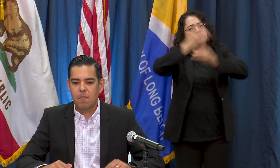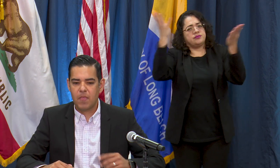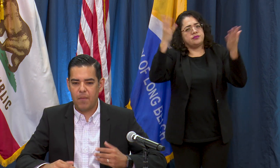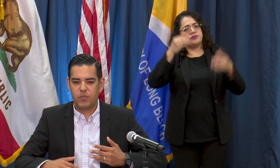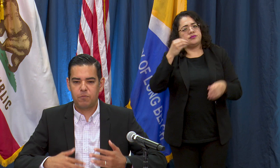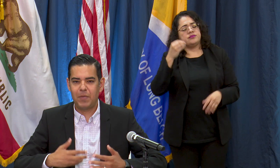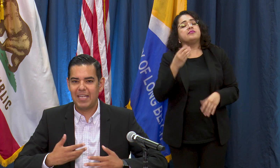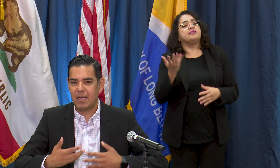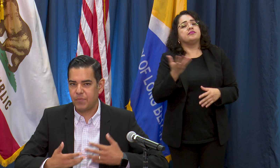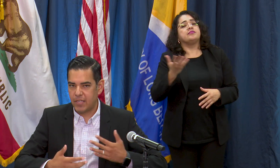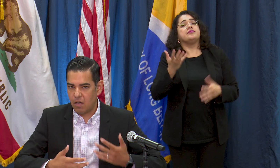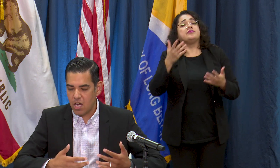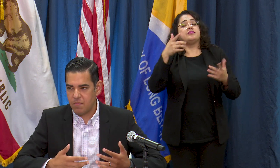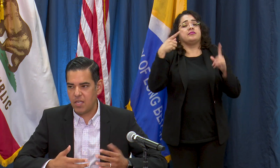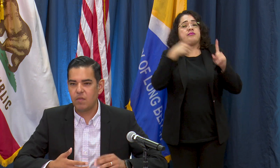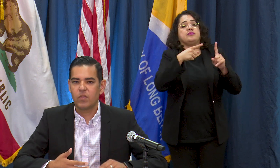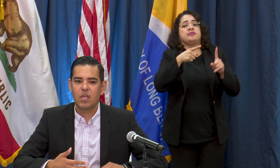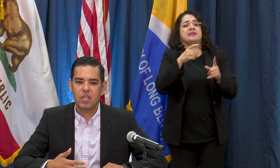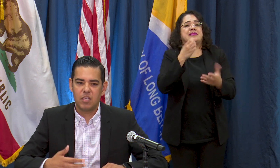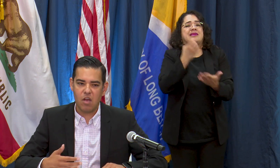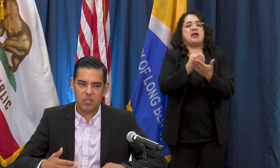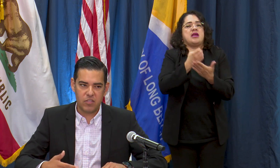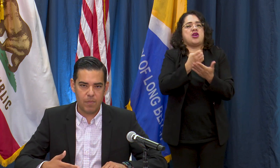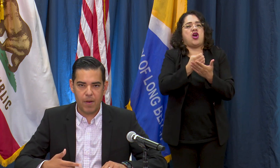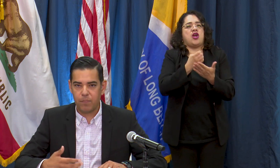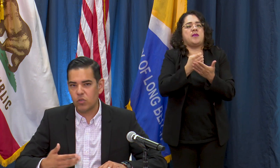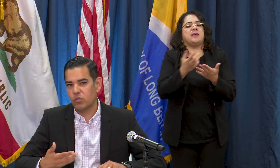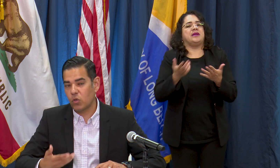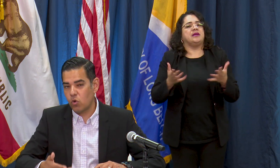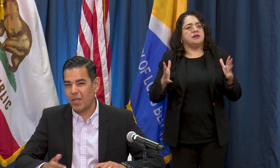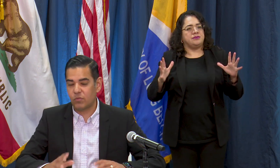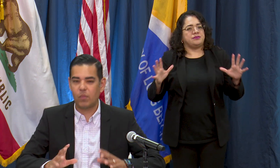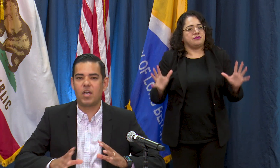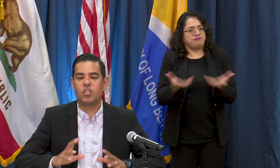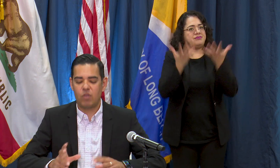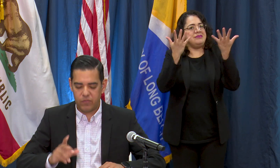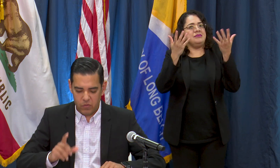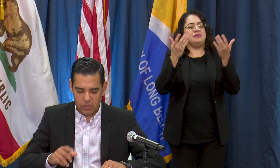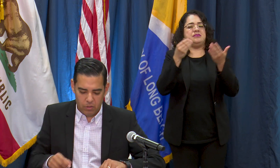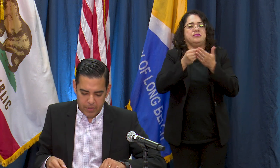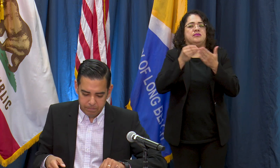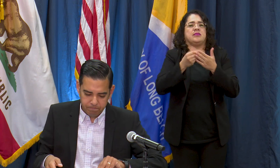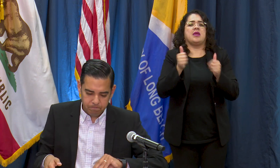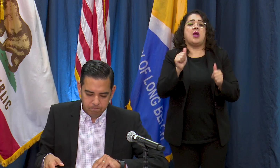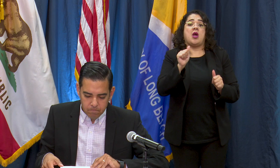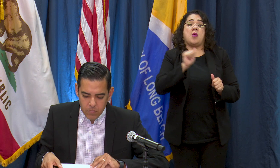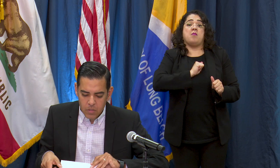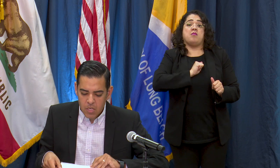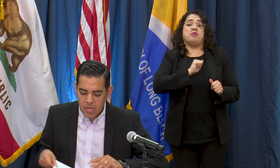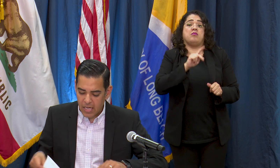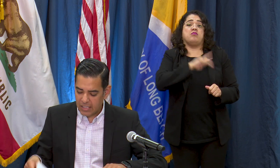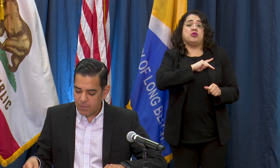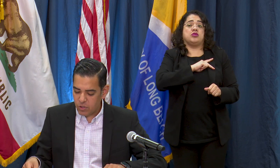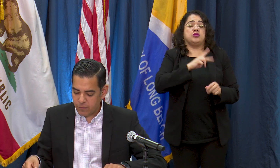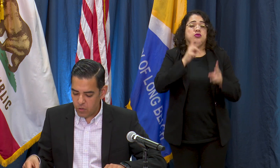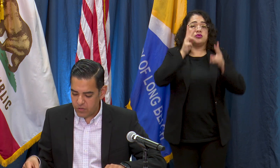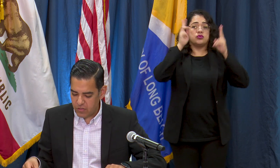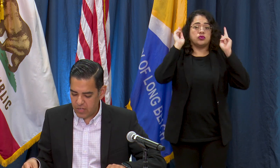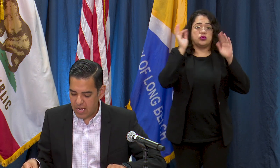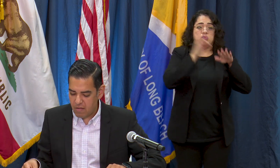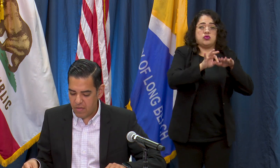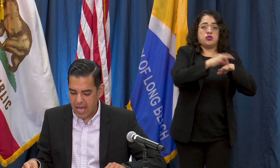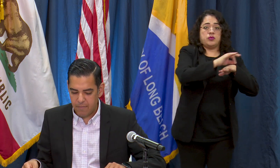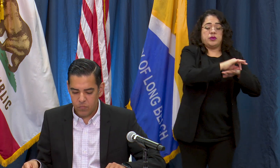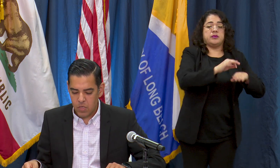to speeding up the economy. He talked some about personal grooming, and so I want to address those a little bit. Let me just